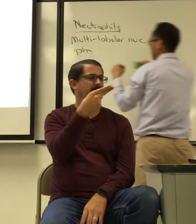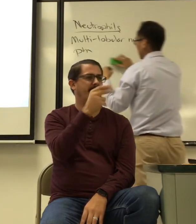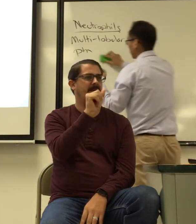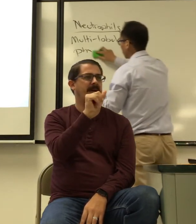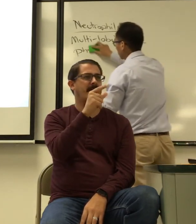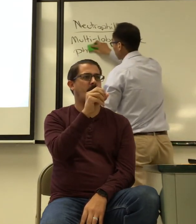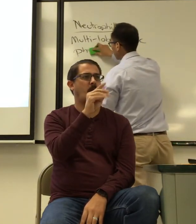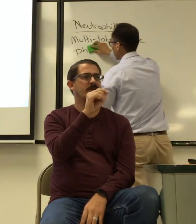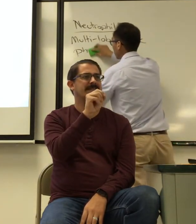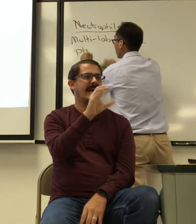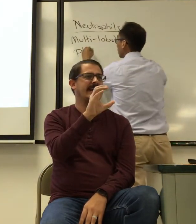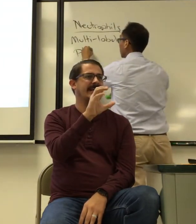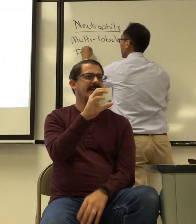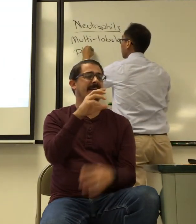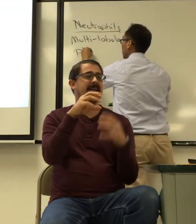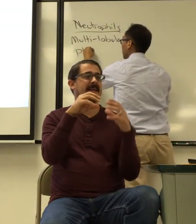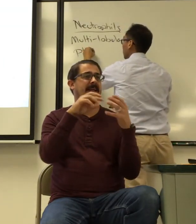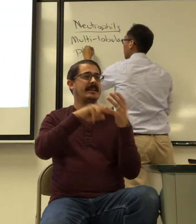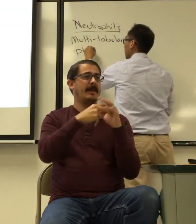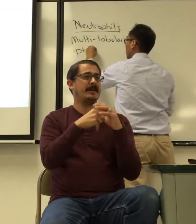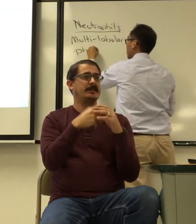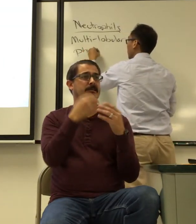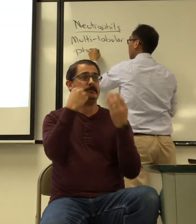cell eating.